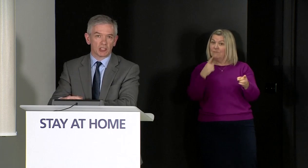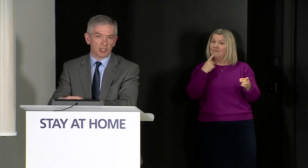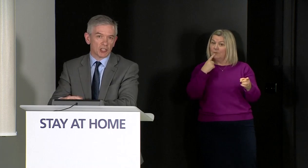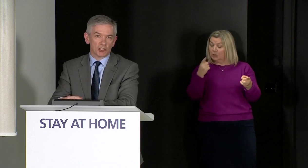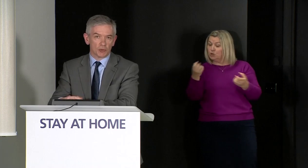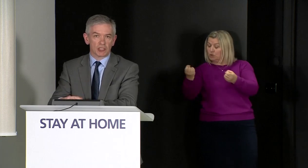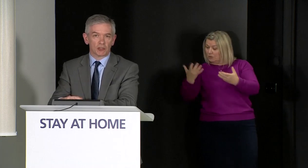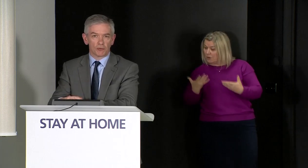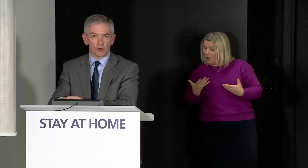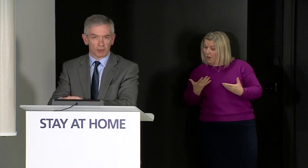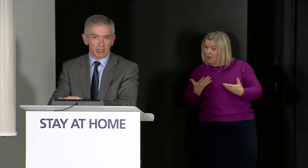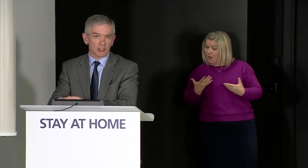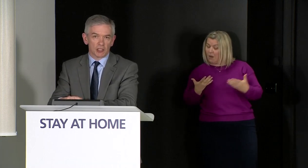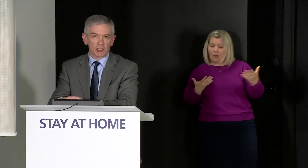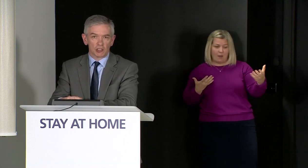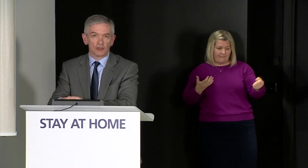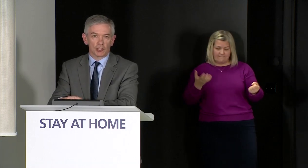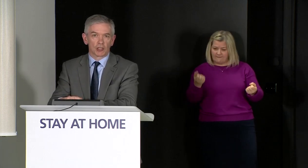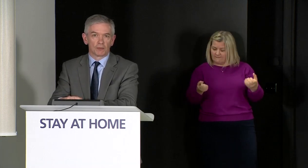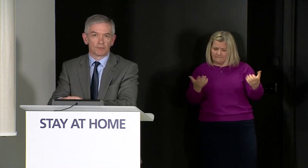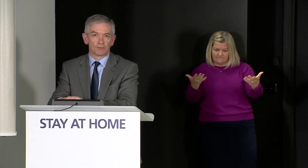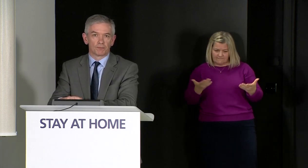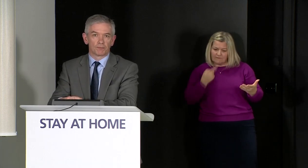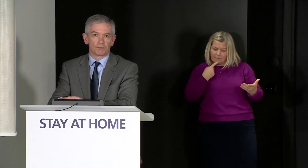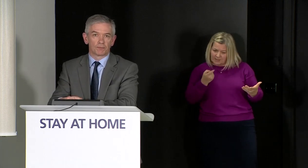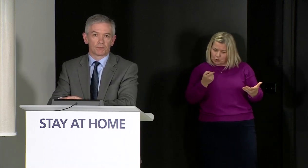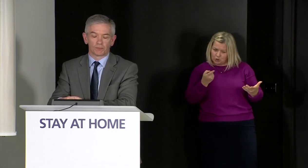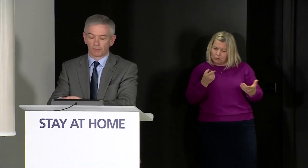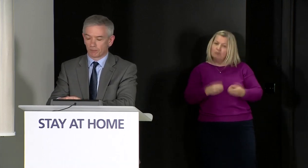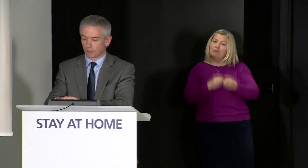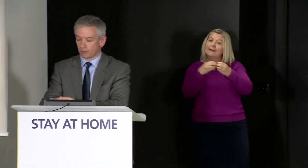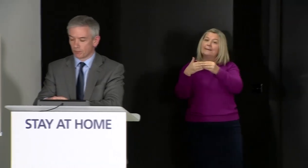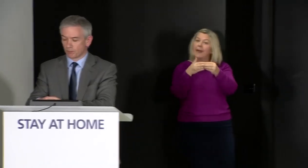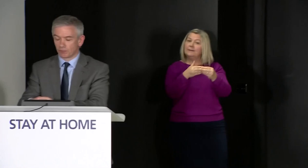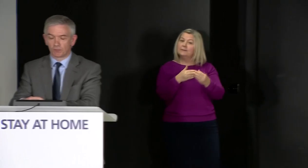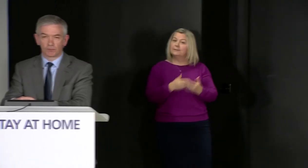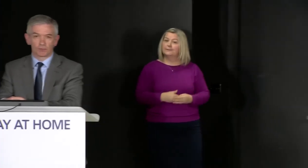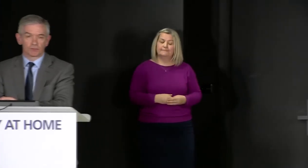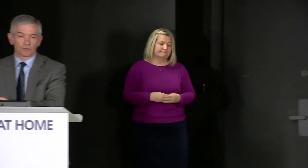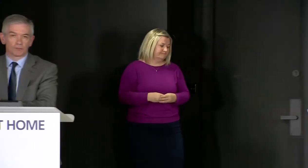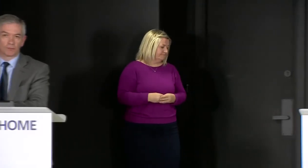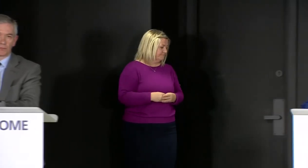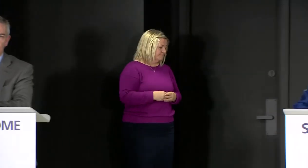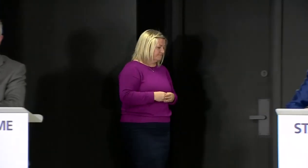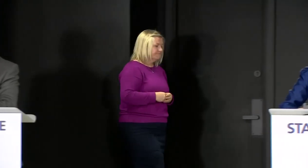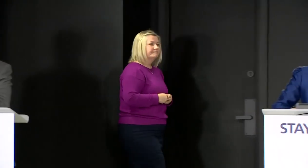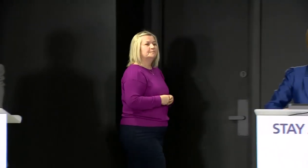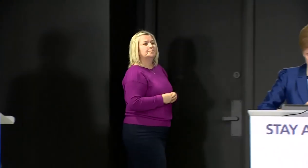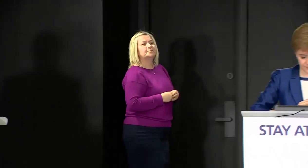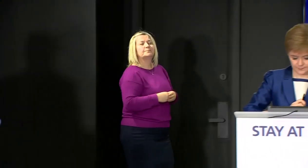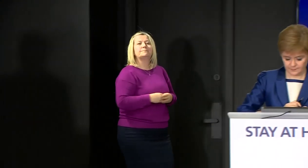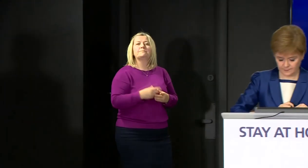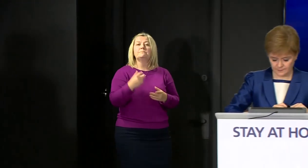into consideration as we start to form guidance in this country. Thanks. Gina Davidson from The Scotsman.